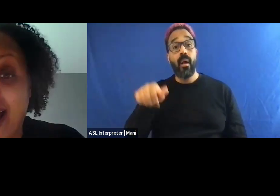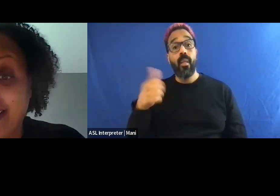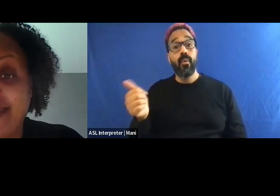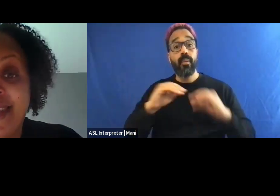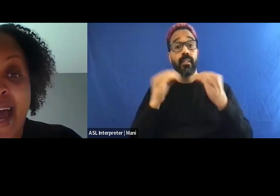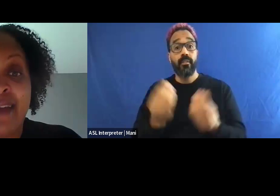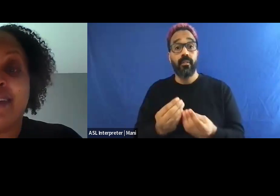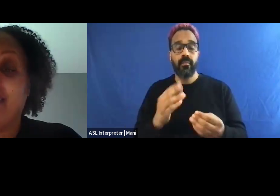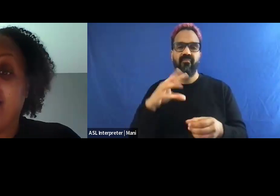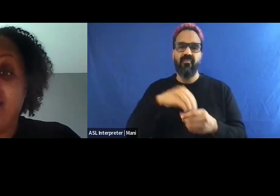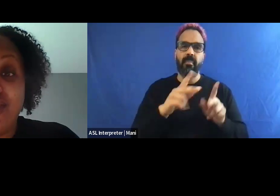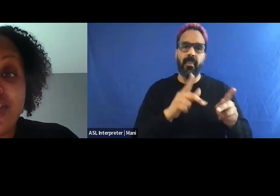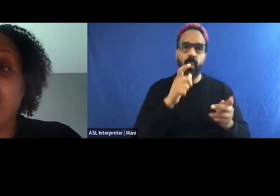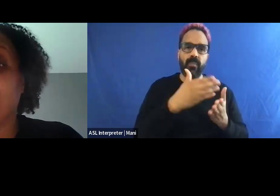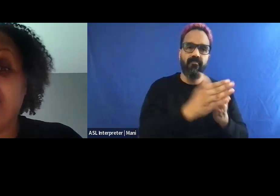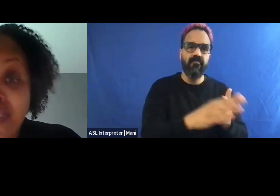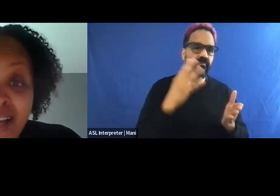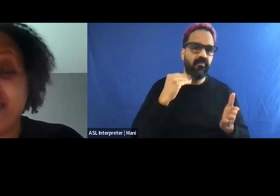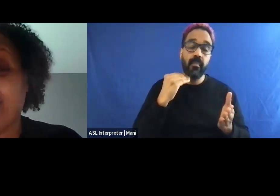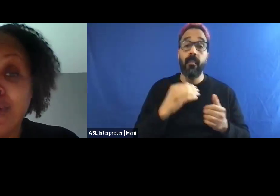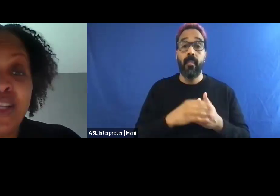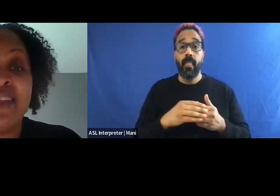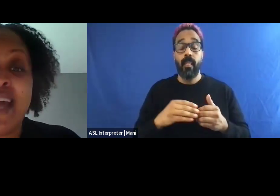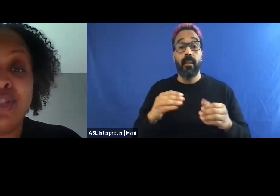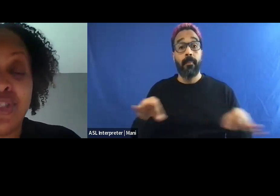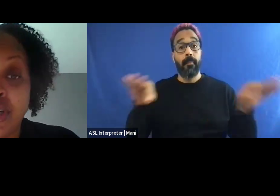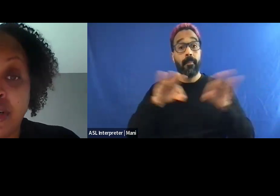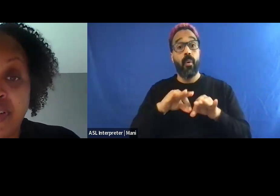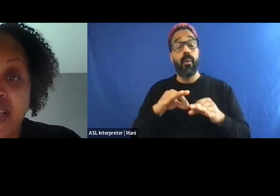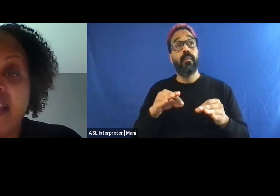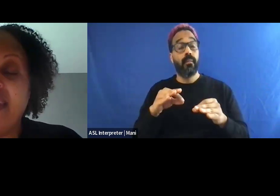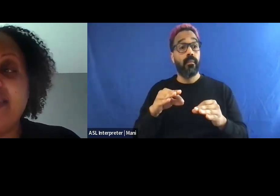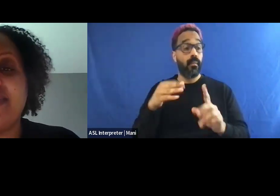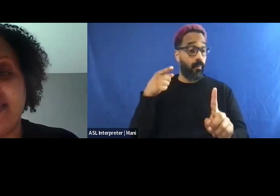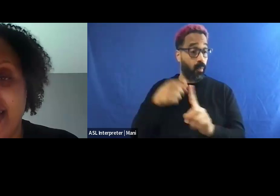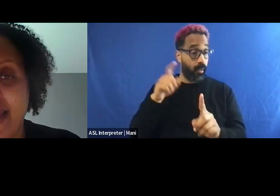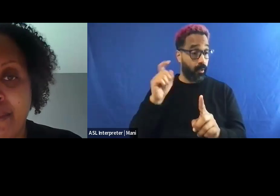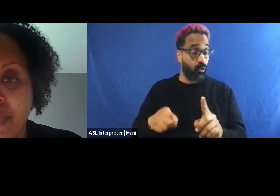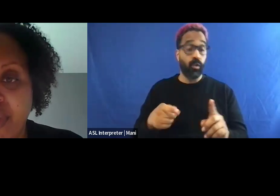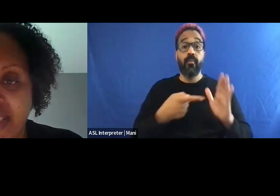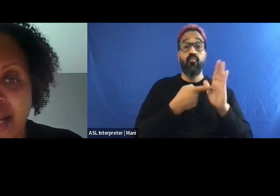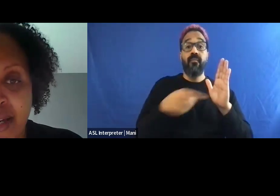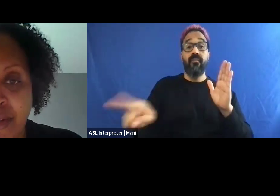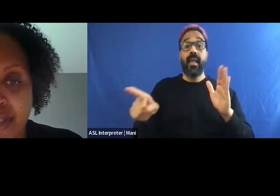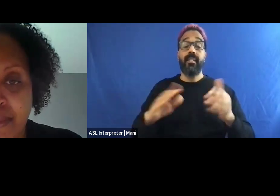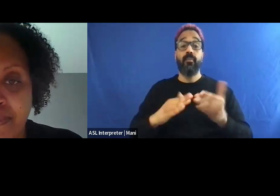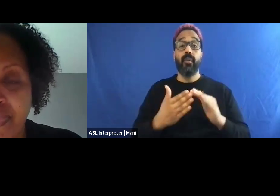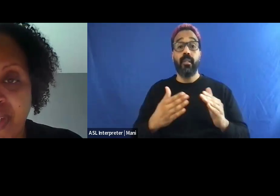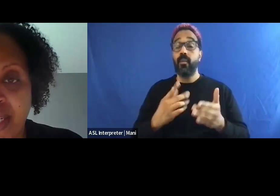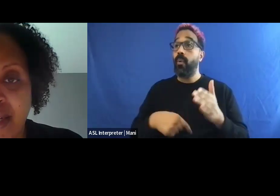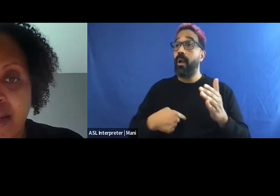giving guidance that you should reflect the community that you serve. This is the same with